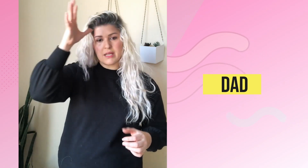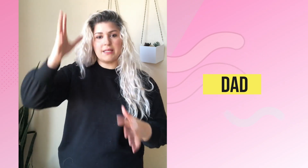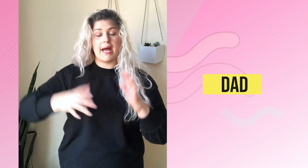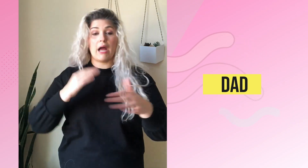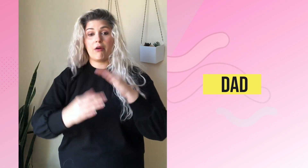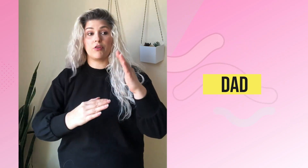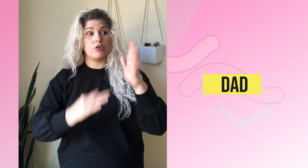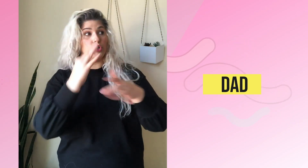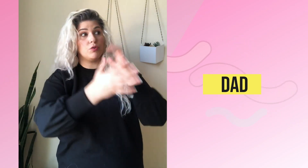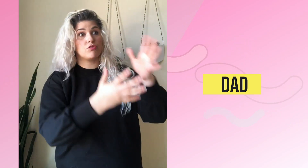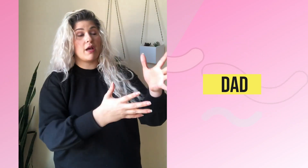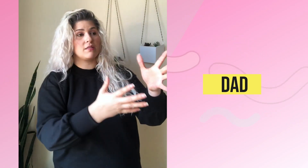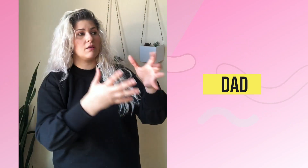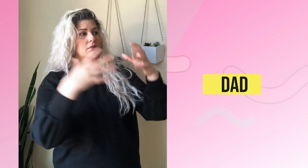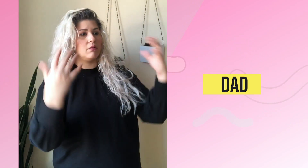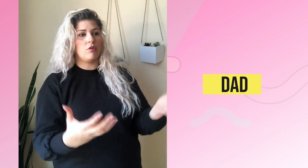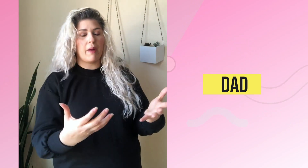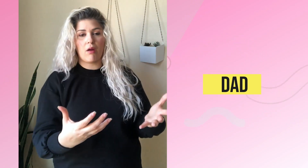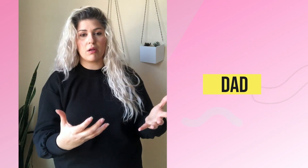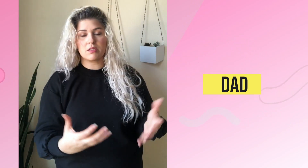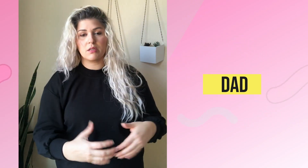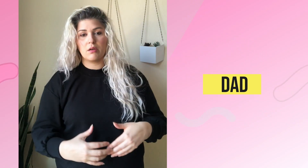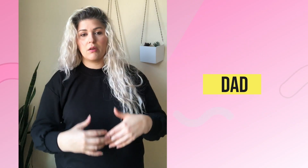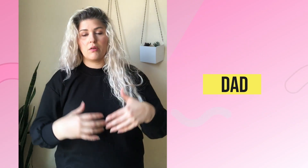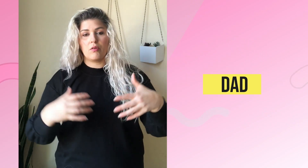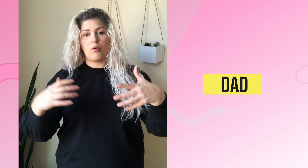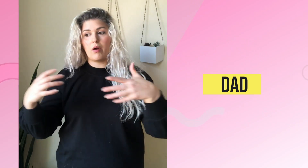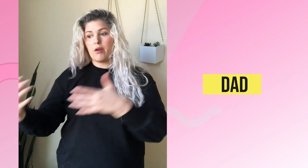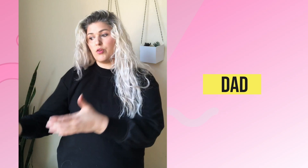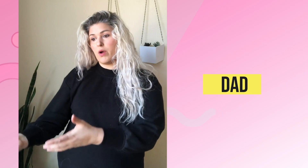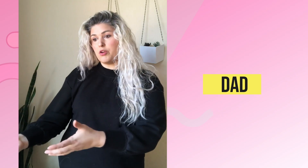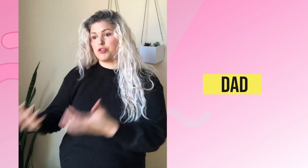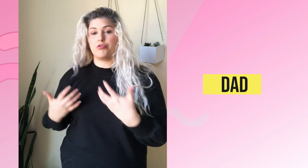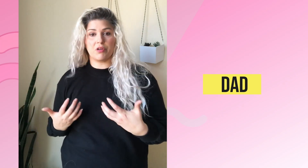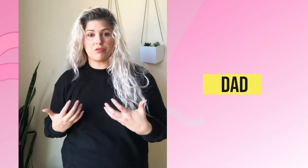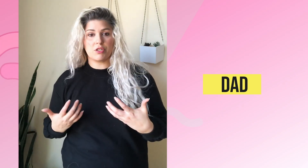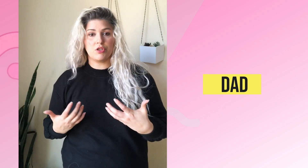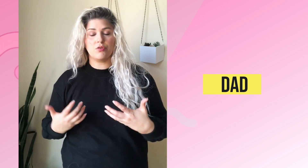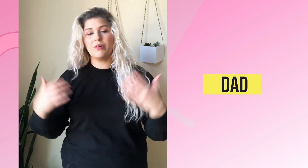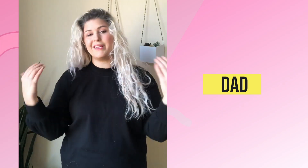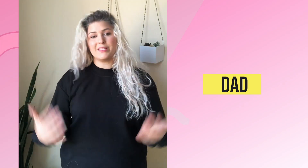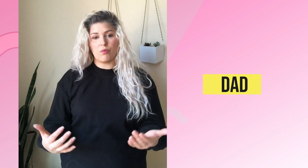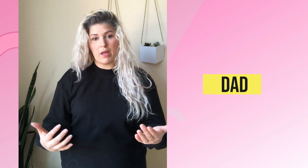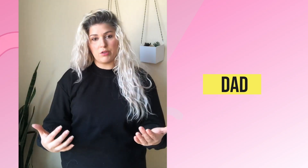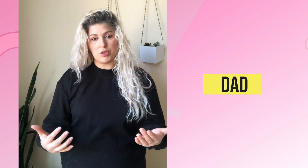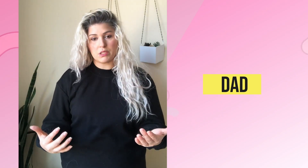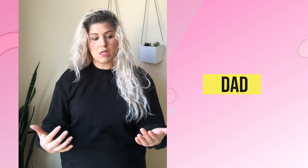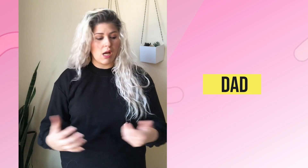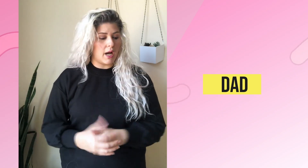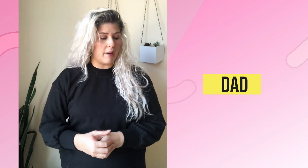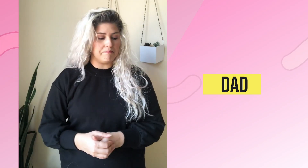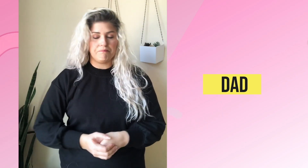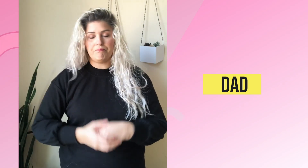can still say dad, however you address your parents or how you want your children to address you is the way you do